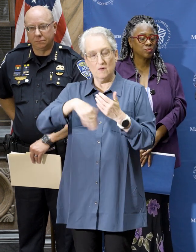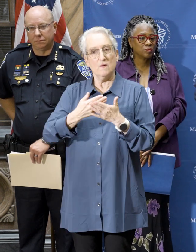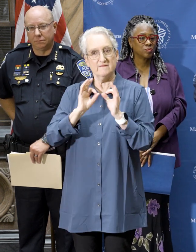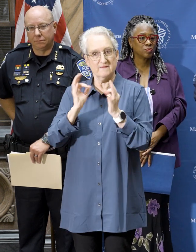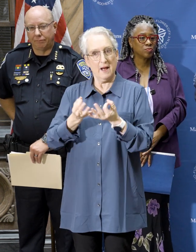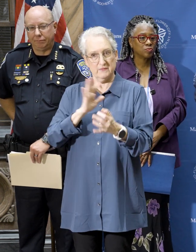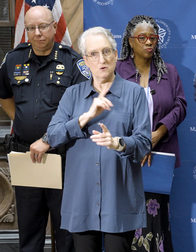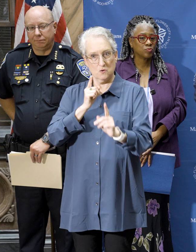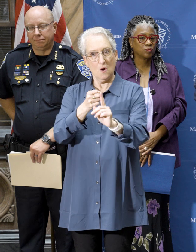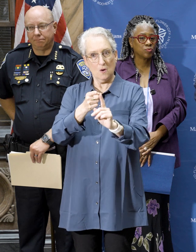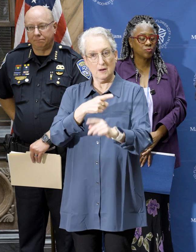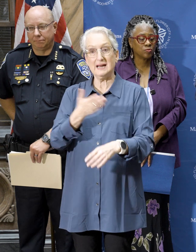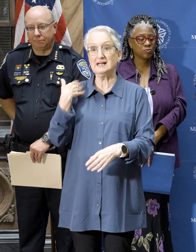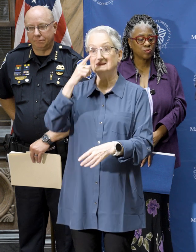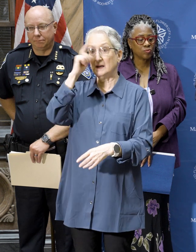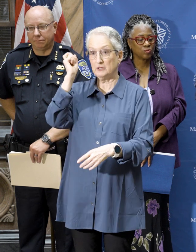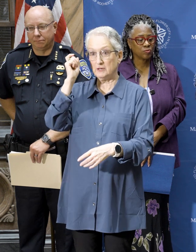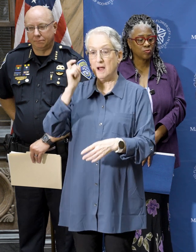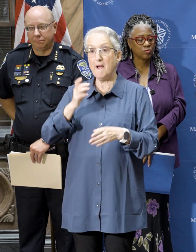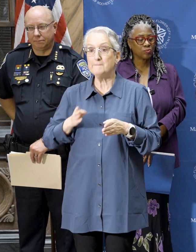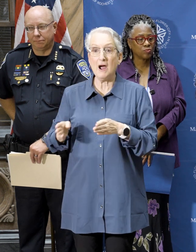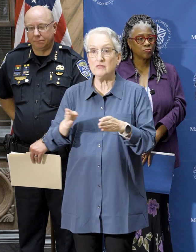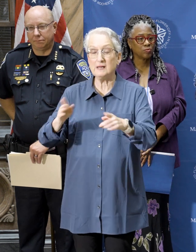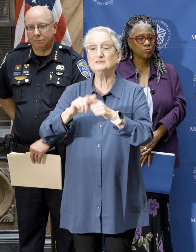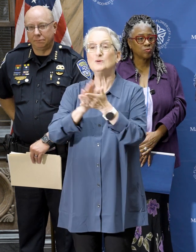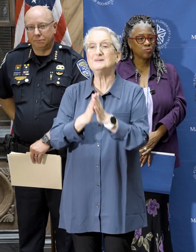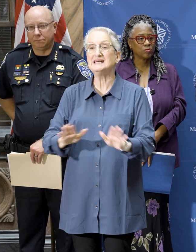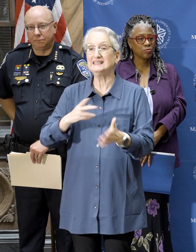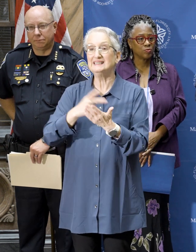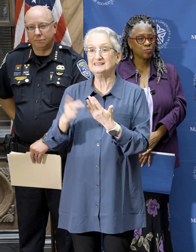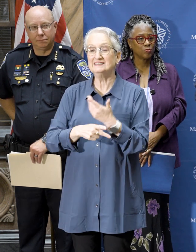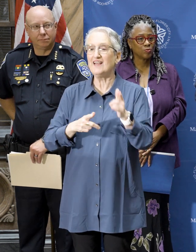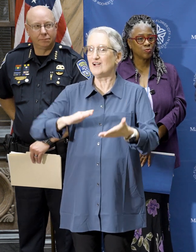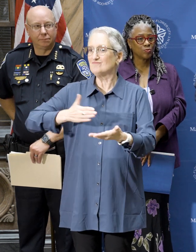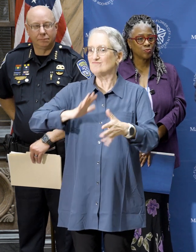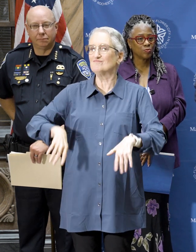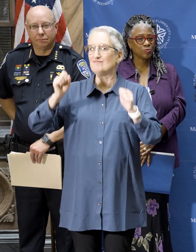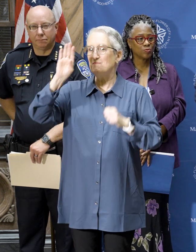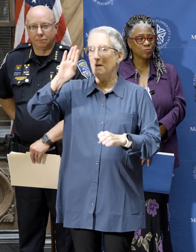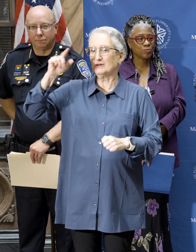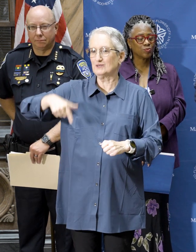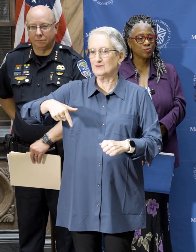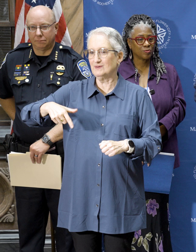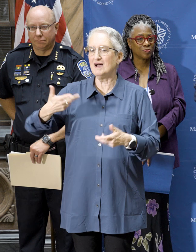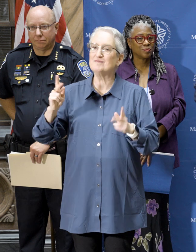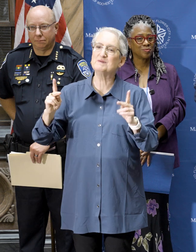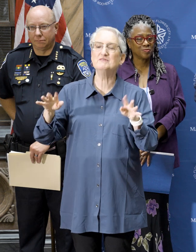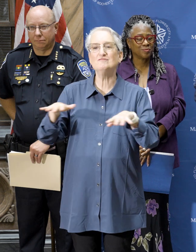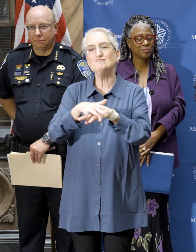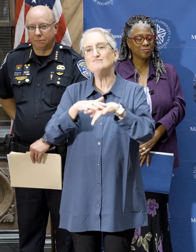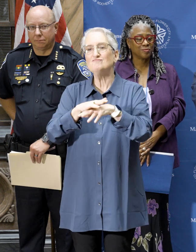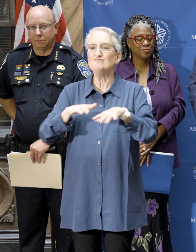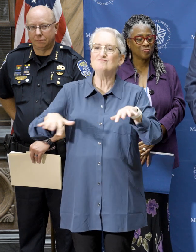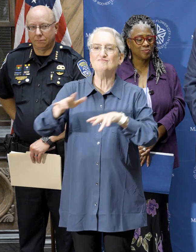Peace held peace barbecues all over the city in each quadrant. Although we were chilling and grilling, we were also making and building relationships with a lot of the families in